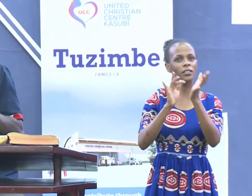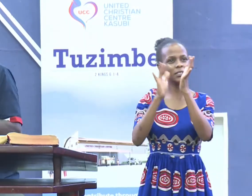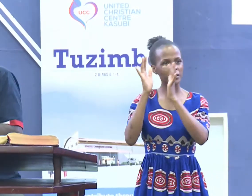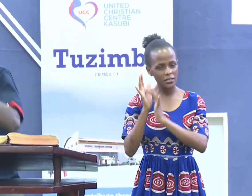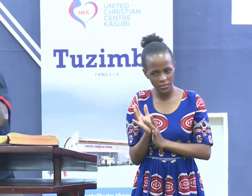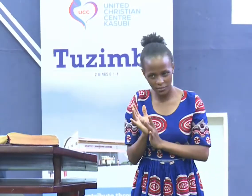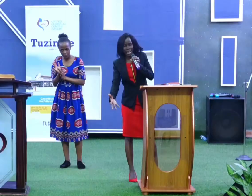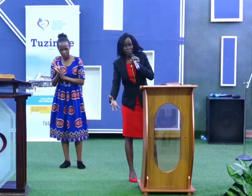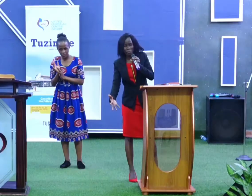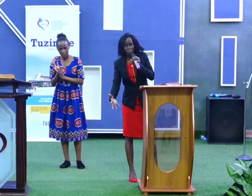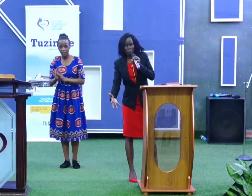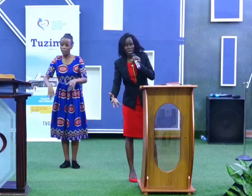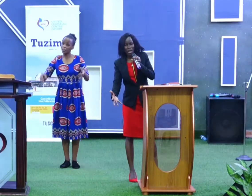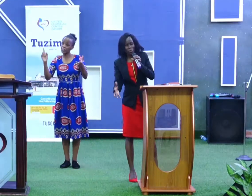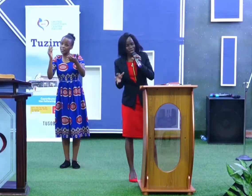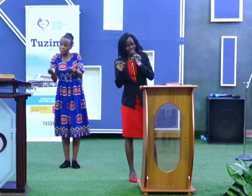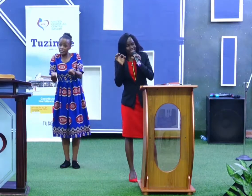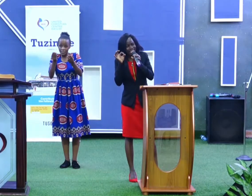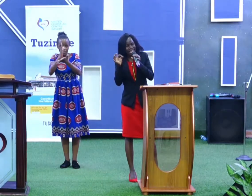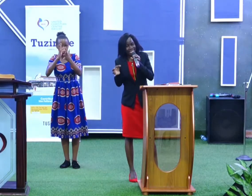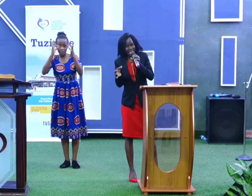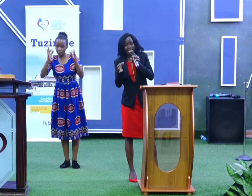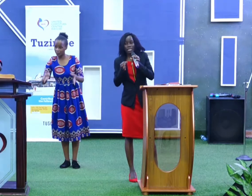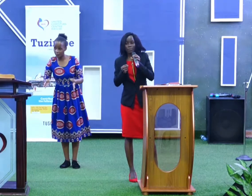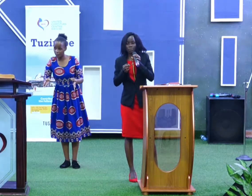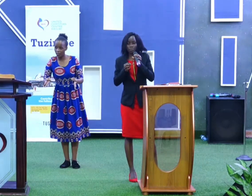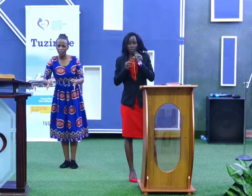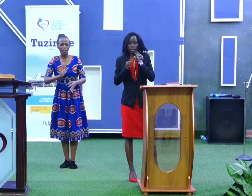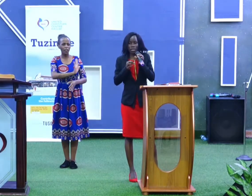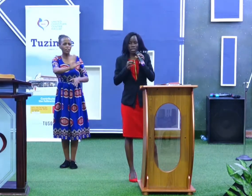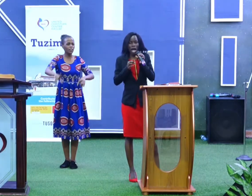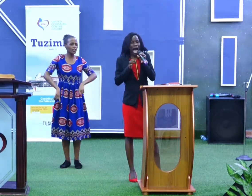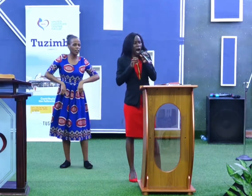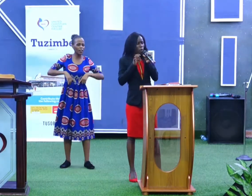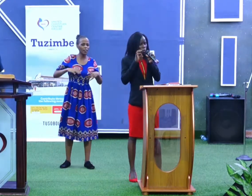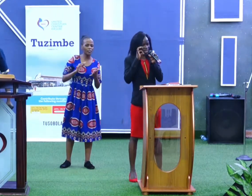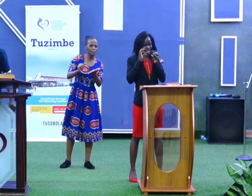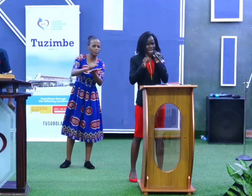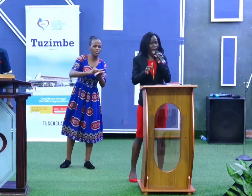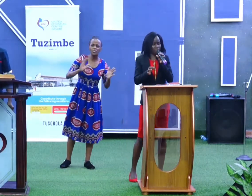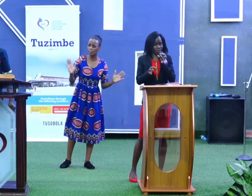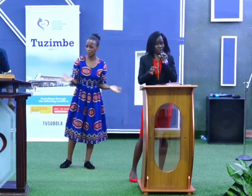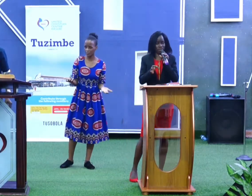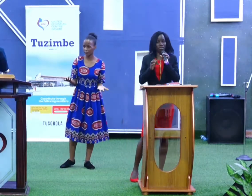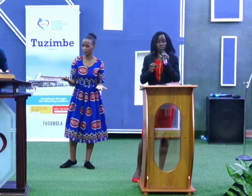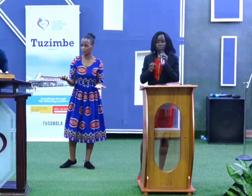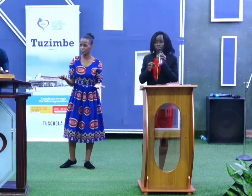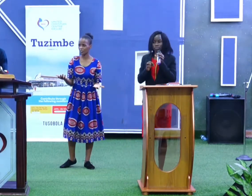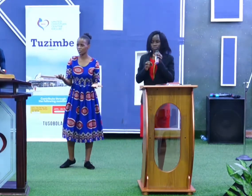they were abiding in him, were there things they did? How were the lives?